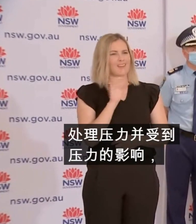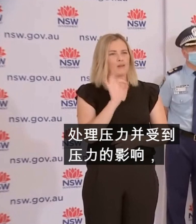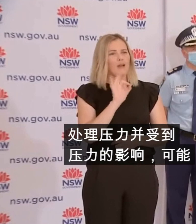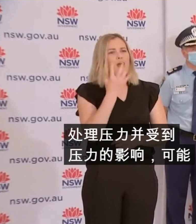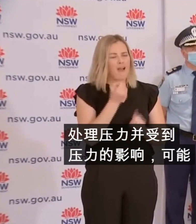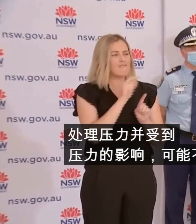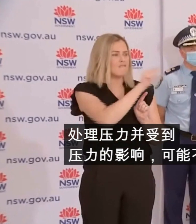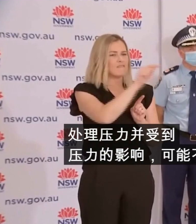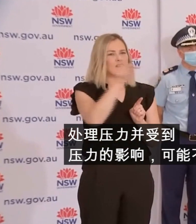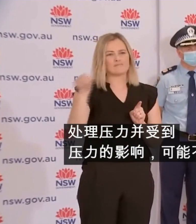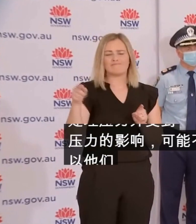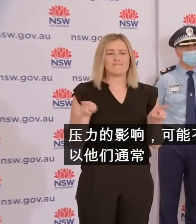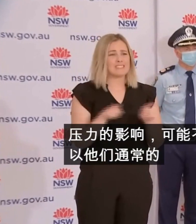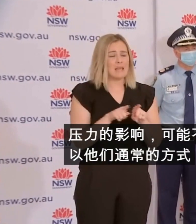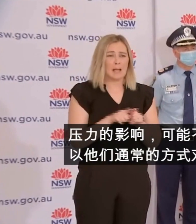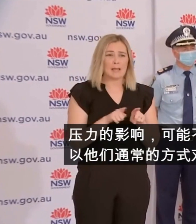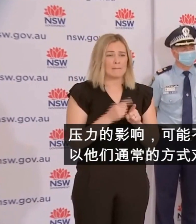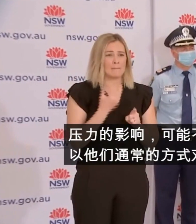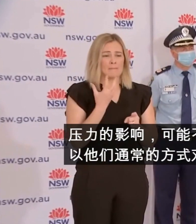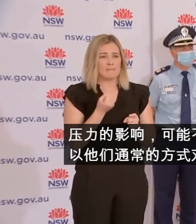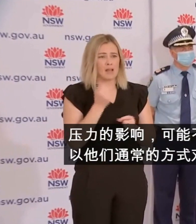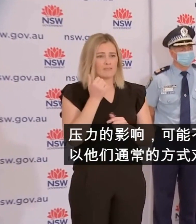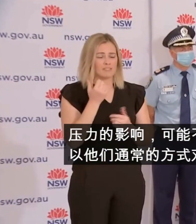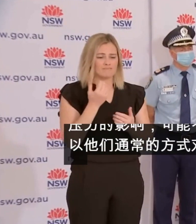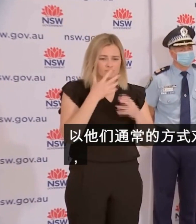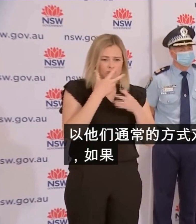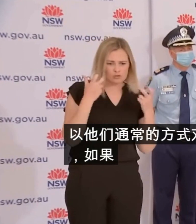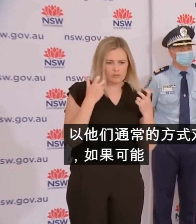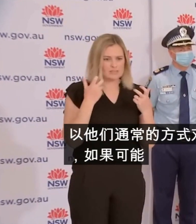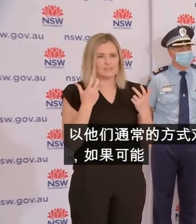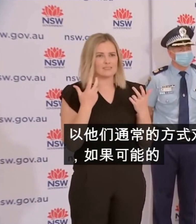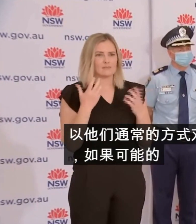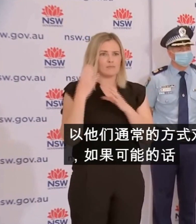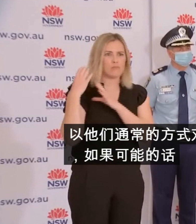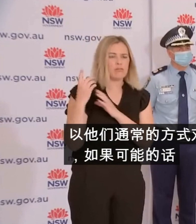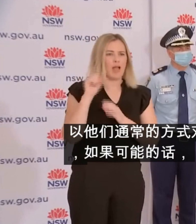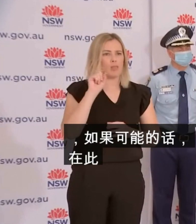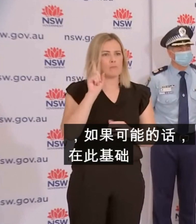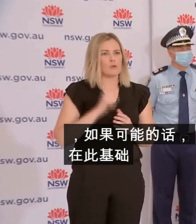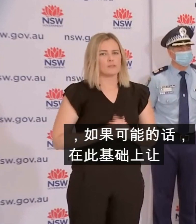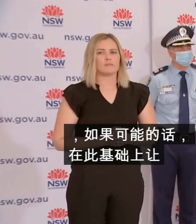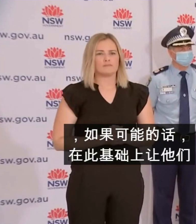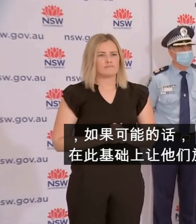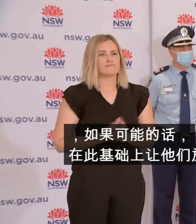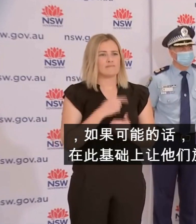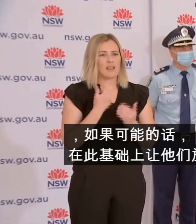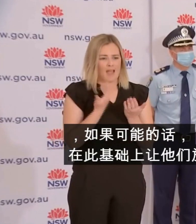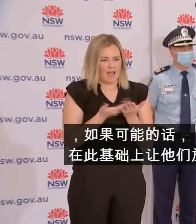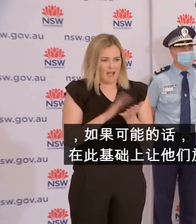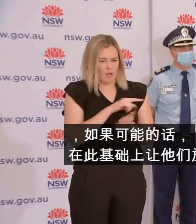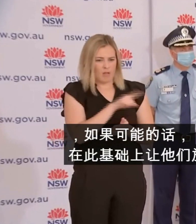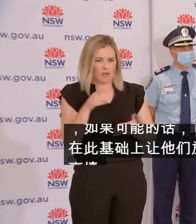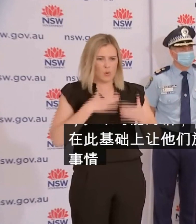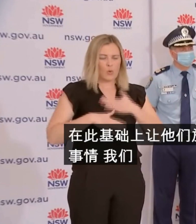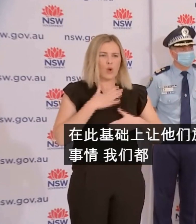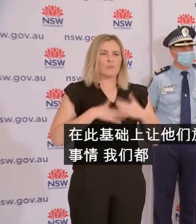may not be responding to the things around them in their usual way, and if at all possible, cut them a bit of slack on that basis.